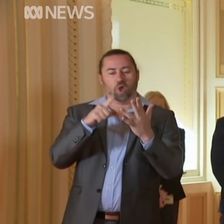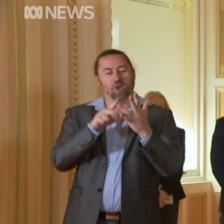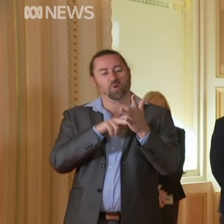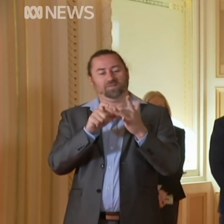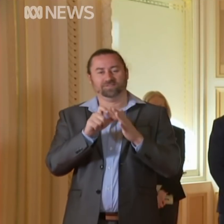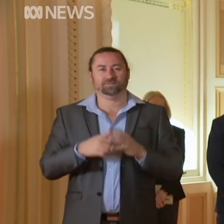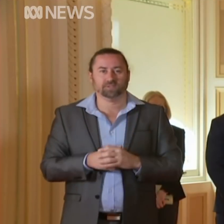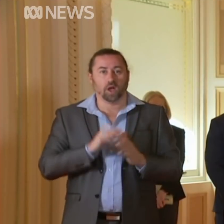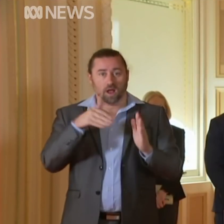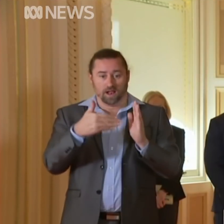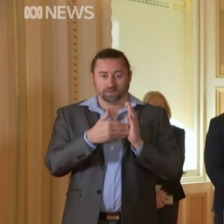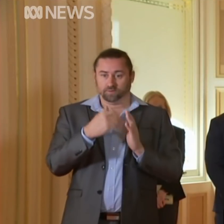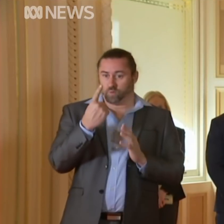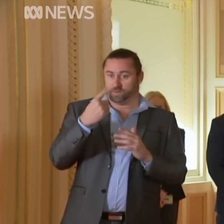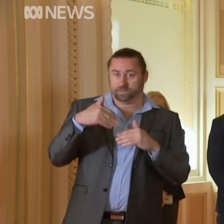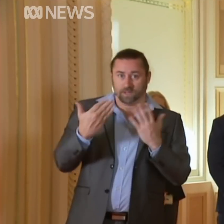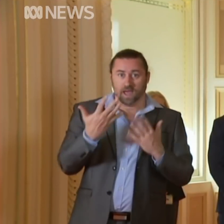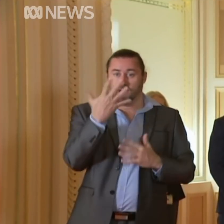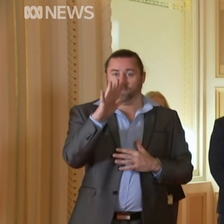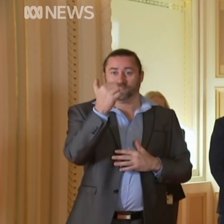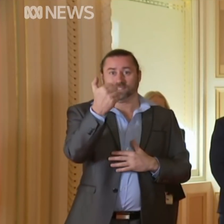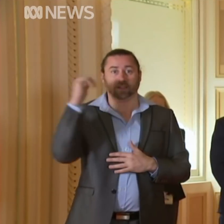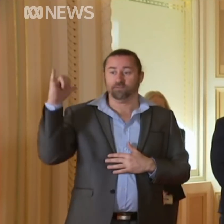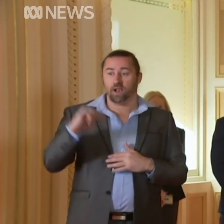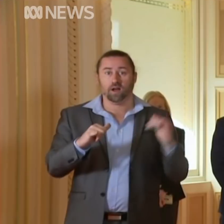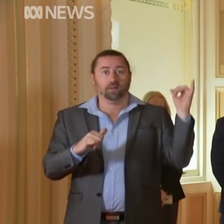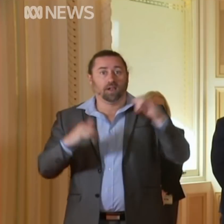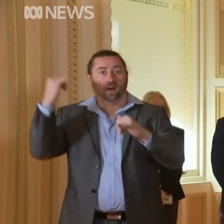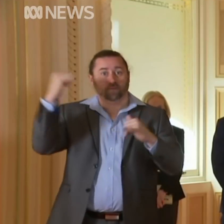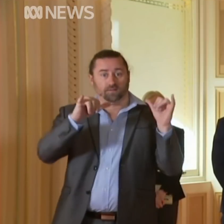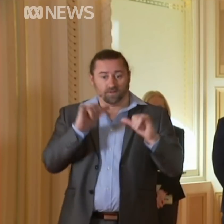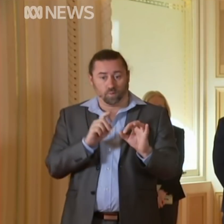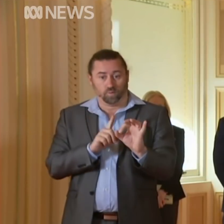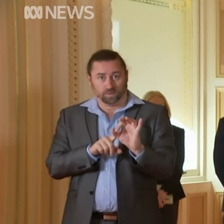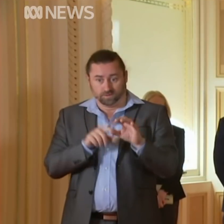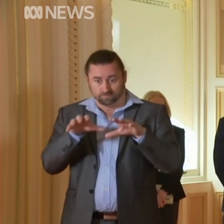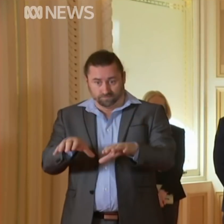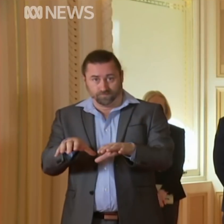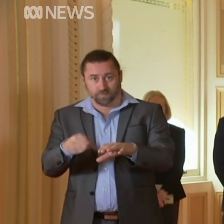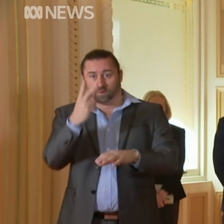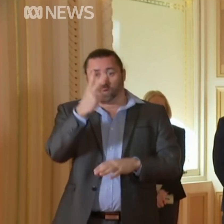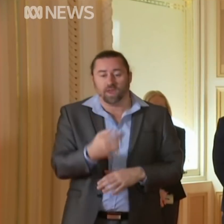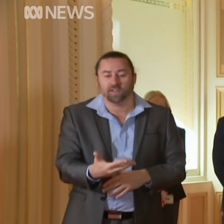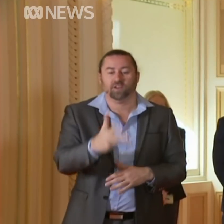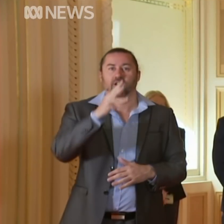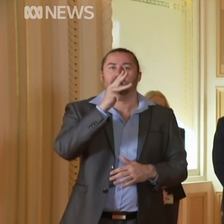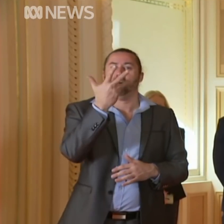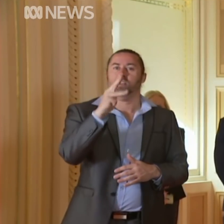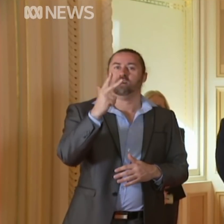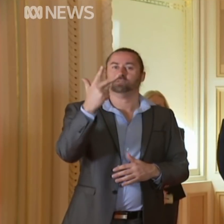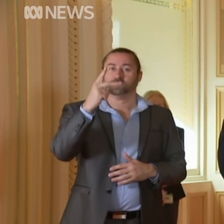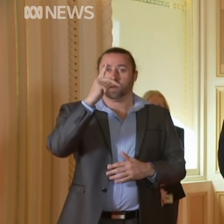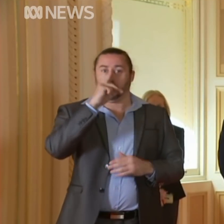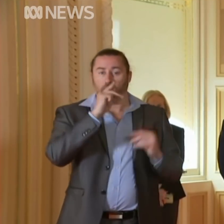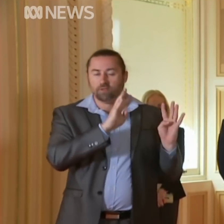in the last 24 hours, we have seen 56 flights come into Queensland, 2,998